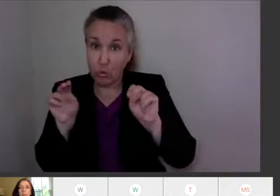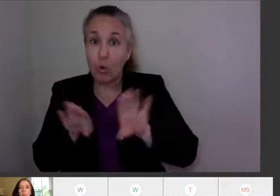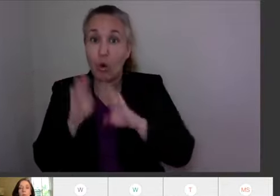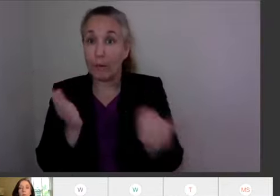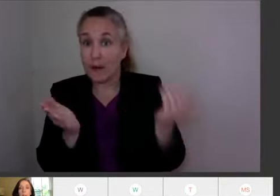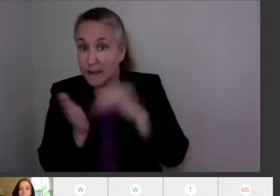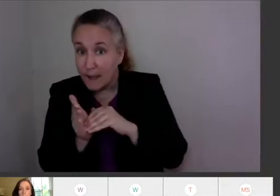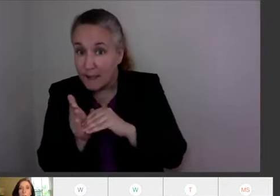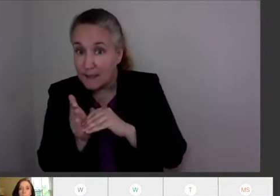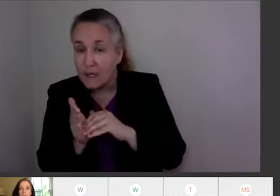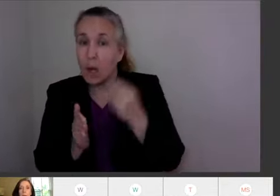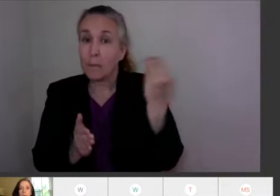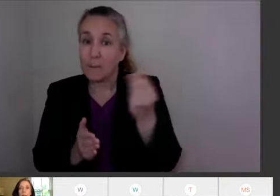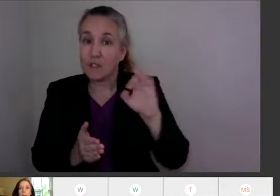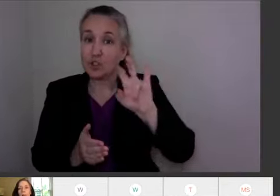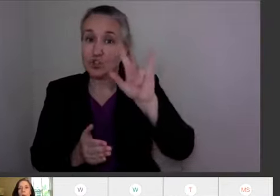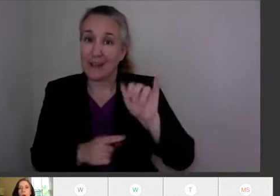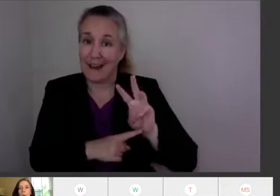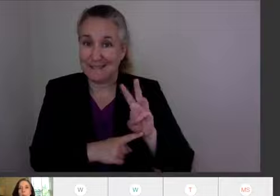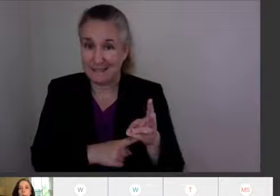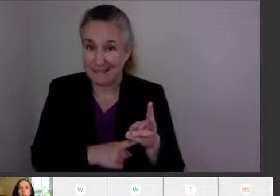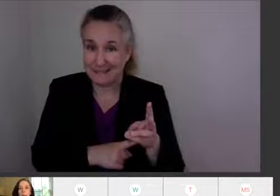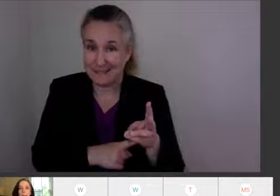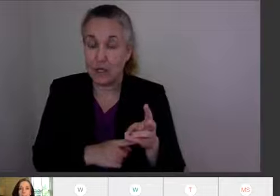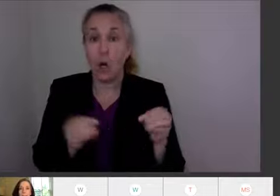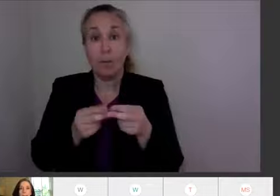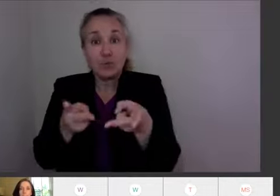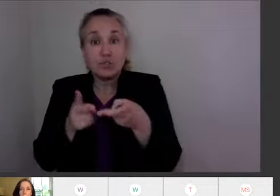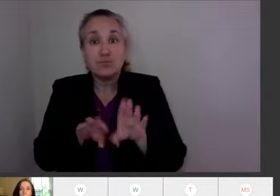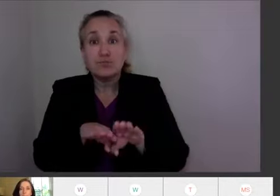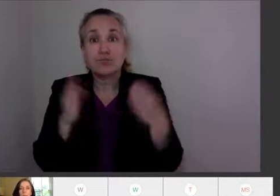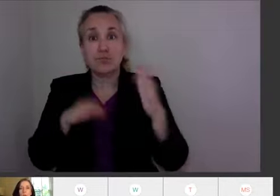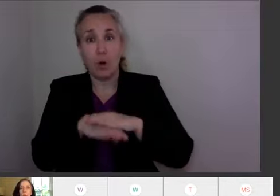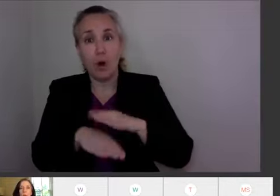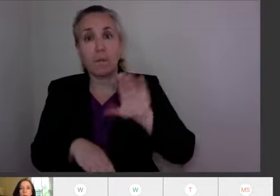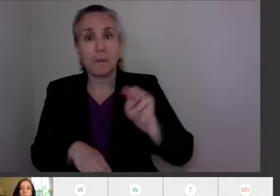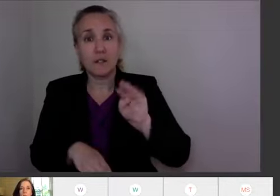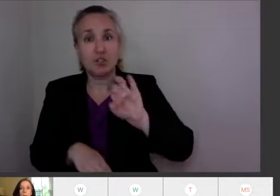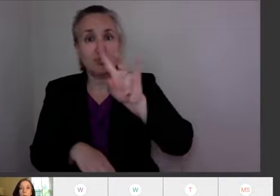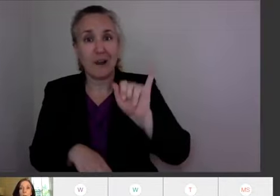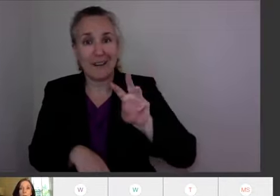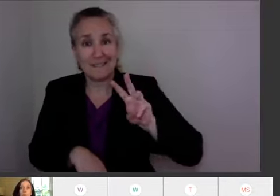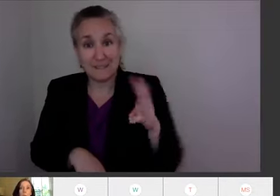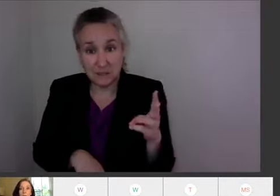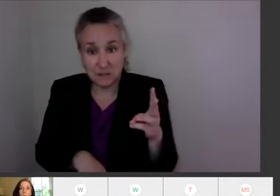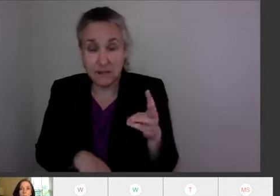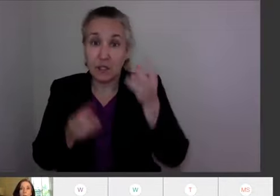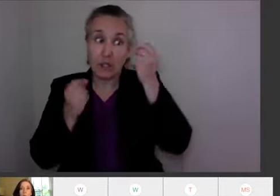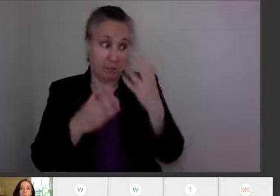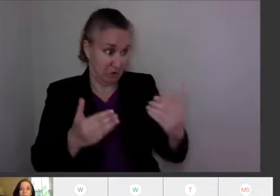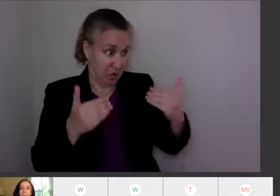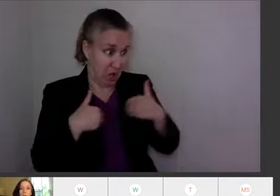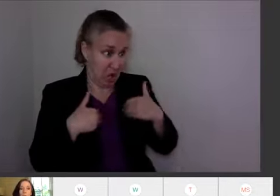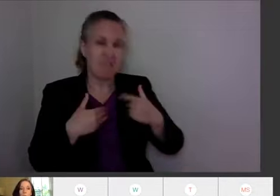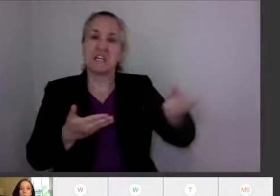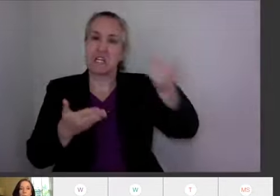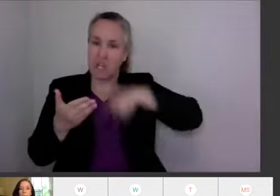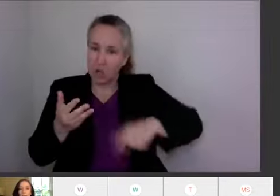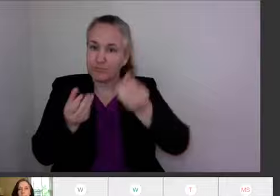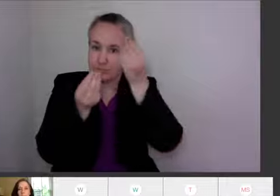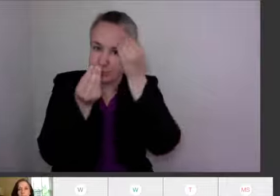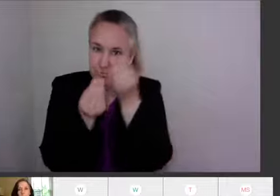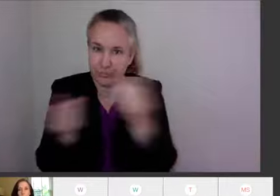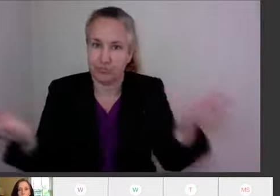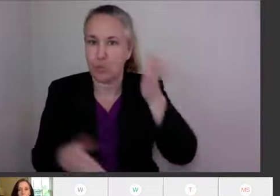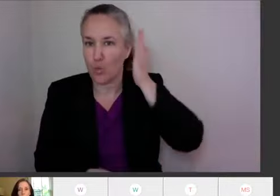6th. There will be additional sites that open on Monday the 6th, and we will share that information with you next week as